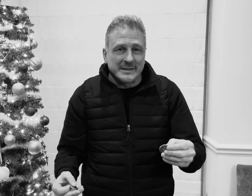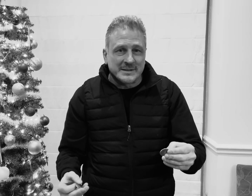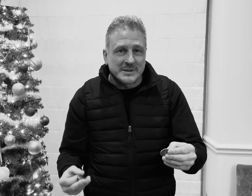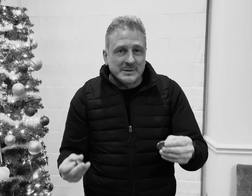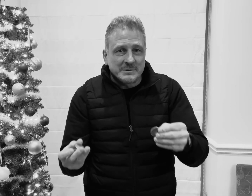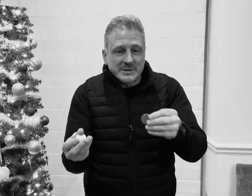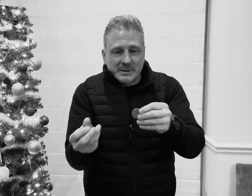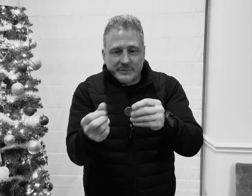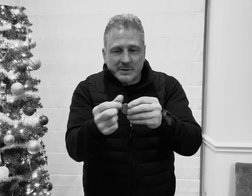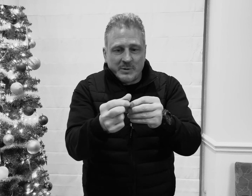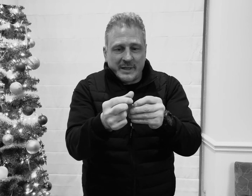take us higher.